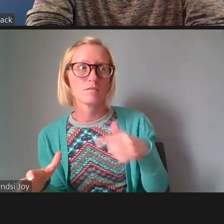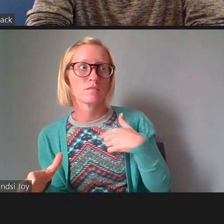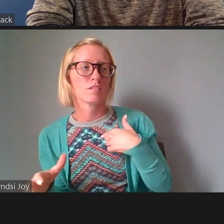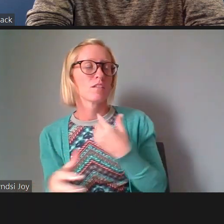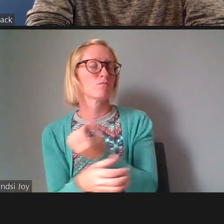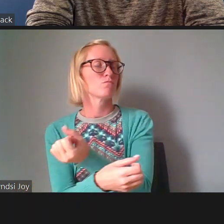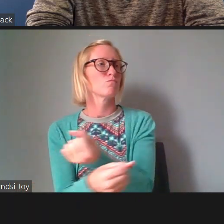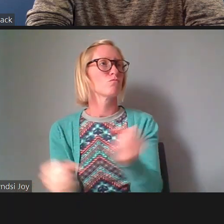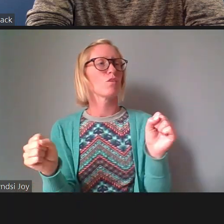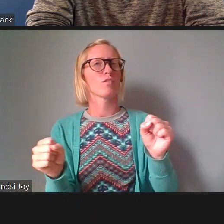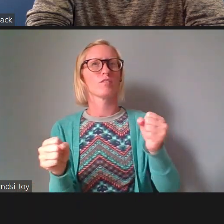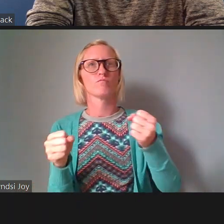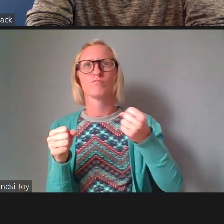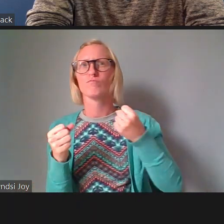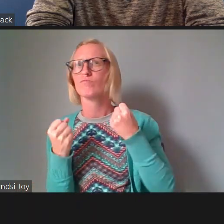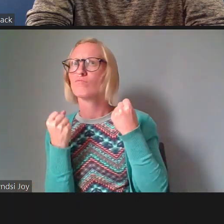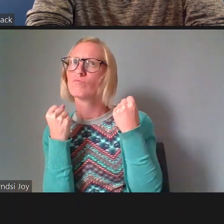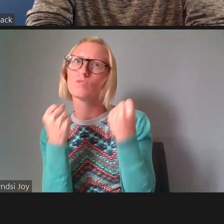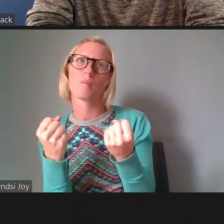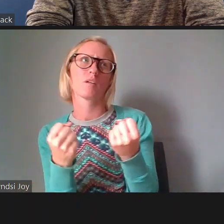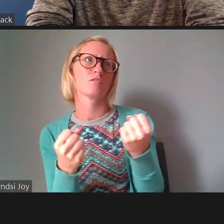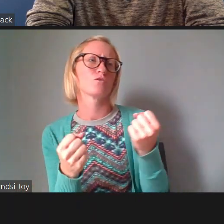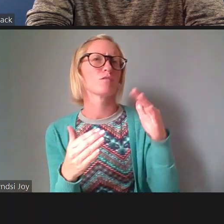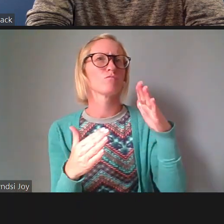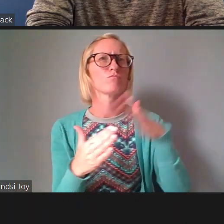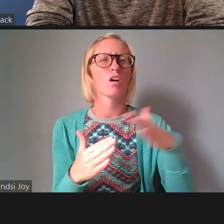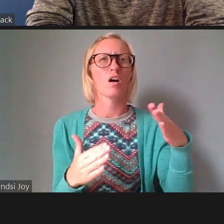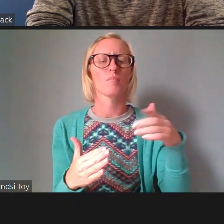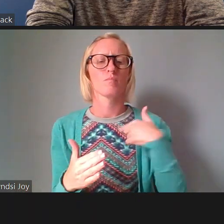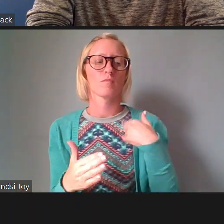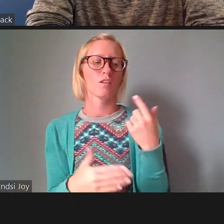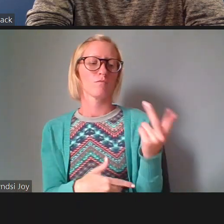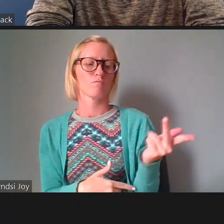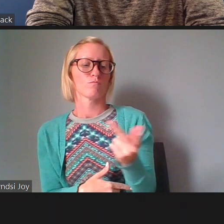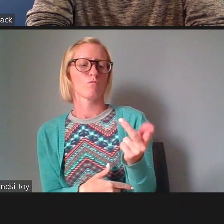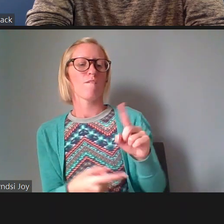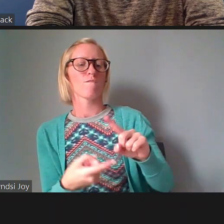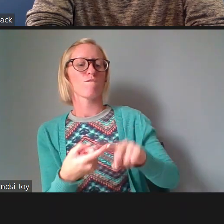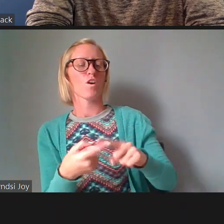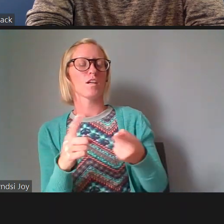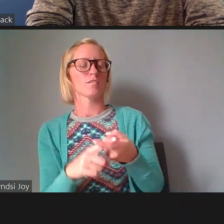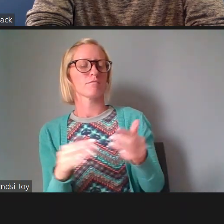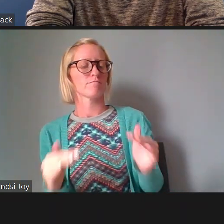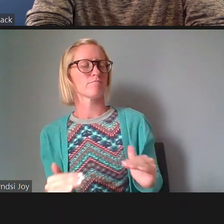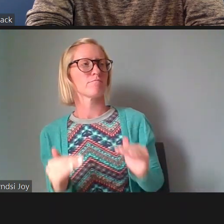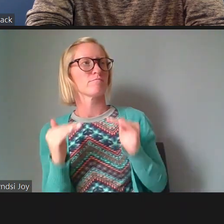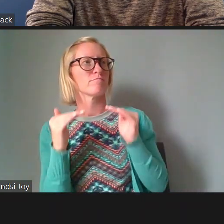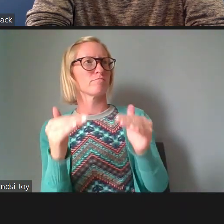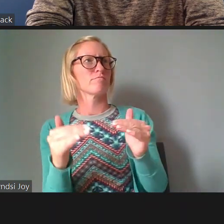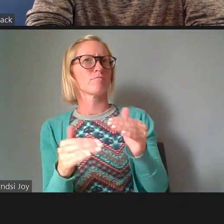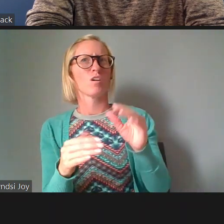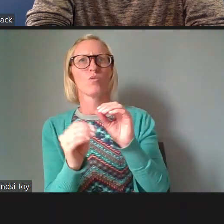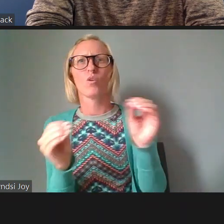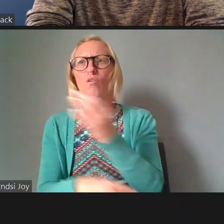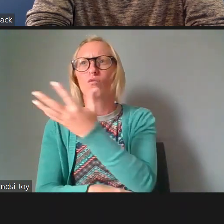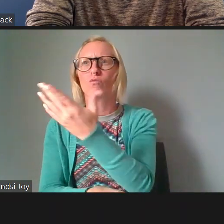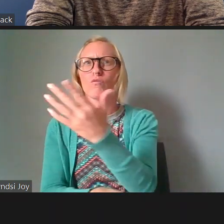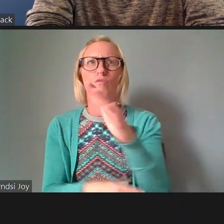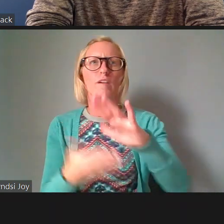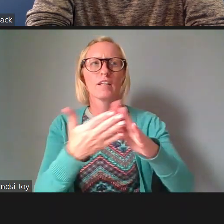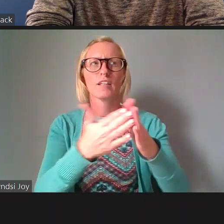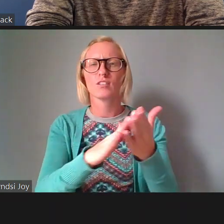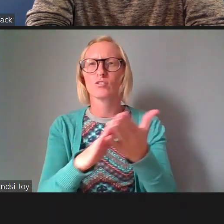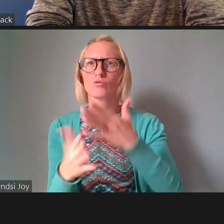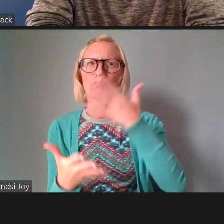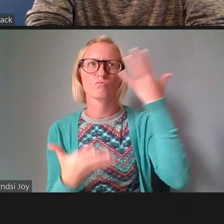domination. They were lifted up, were friends. There's no village smoke, and no boats, said Ralph